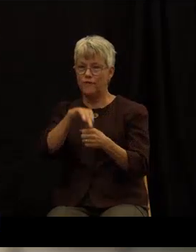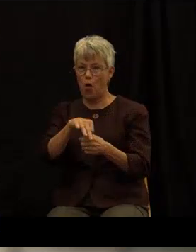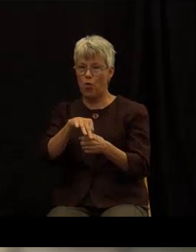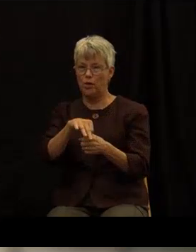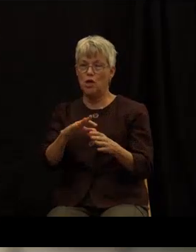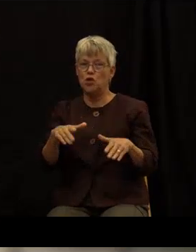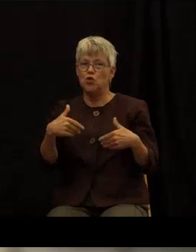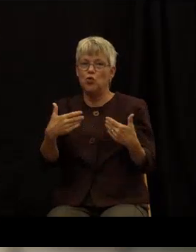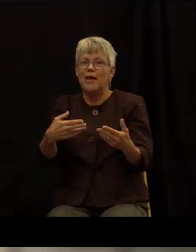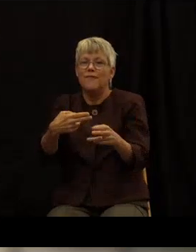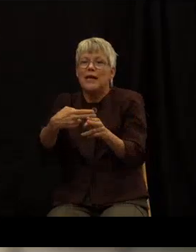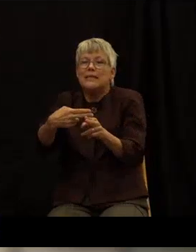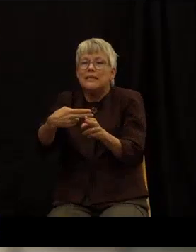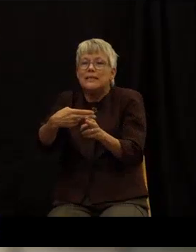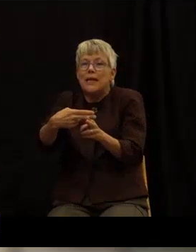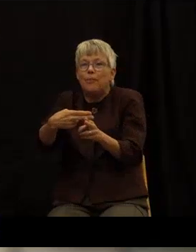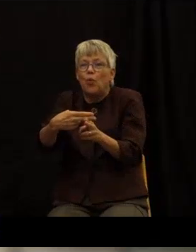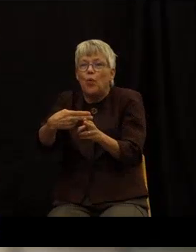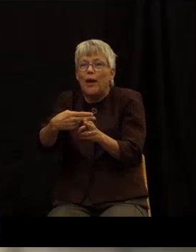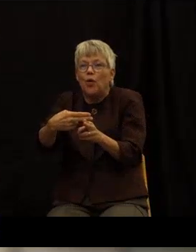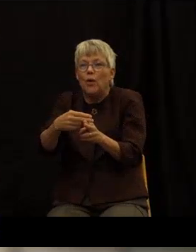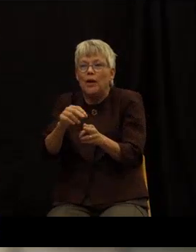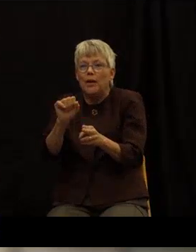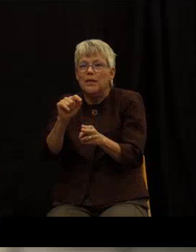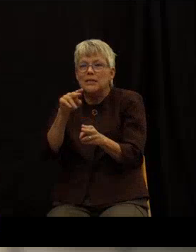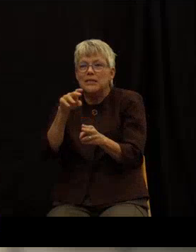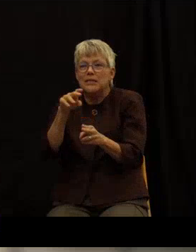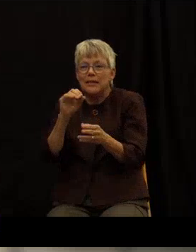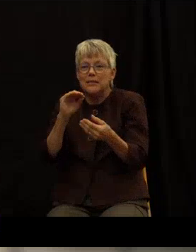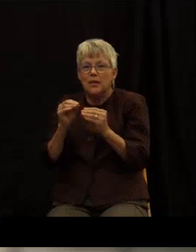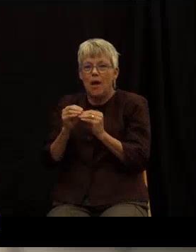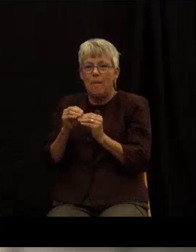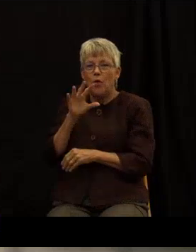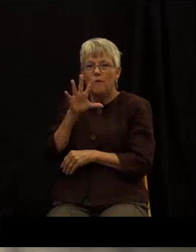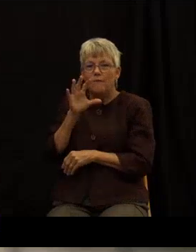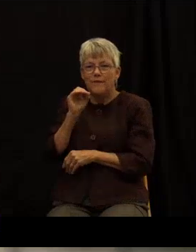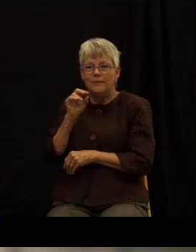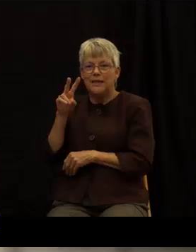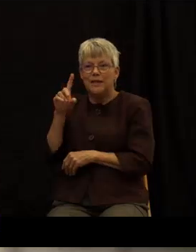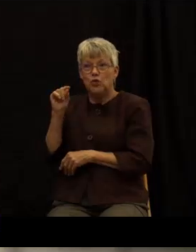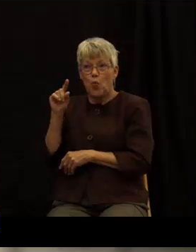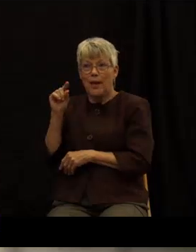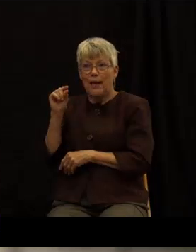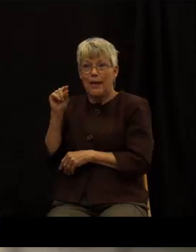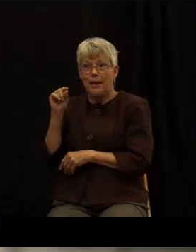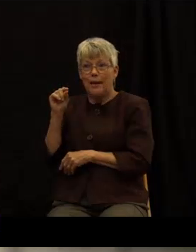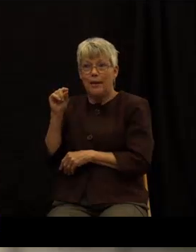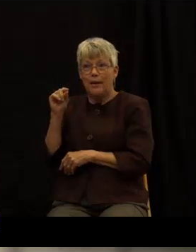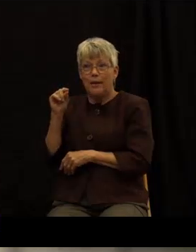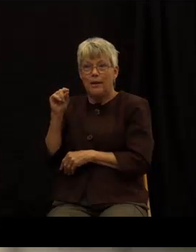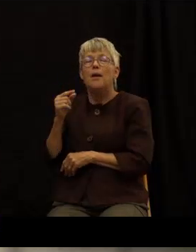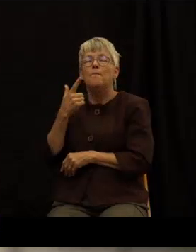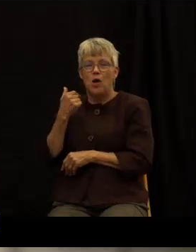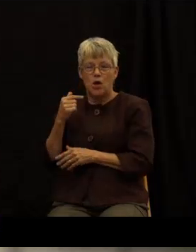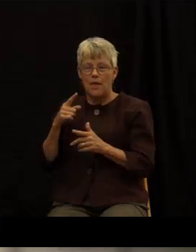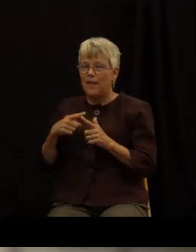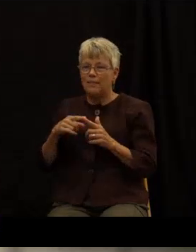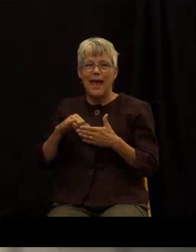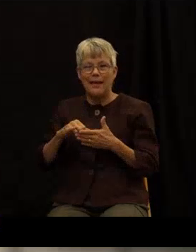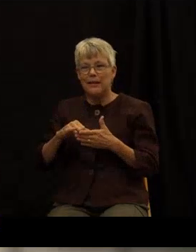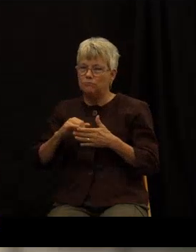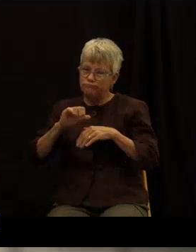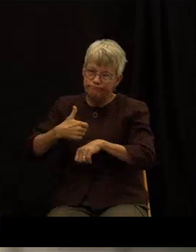temporary status. This policy 5020, so that the pertinent points can be implemented right away and that would